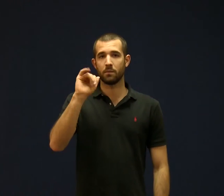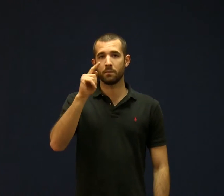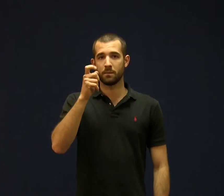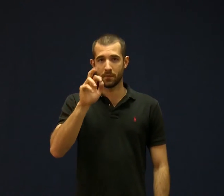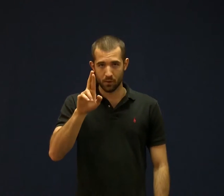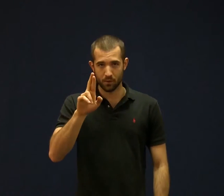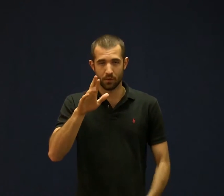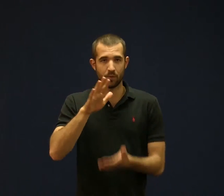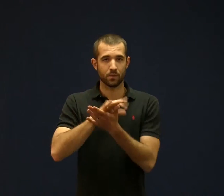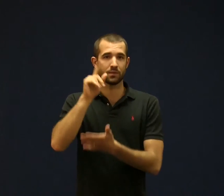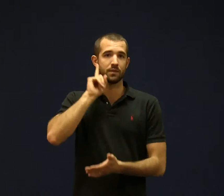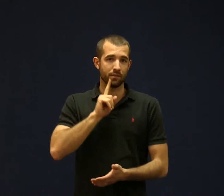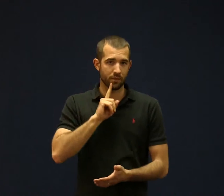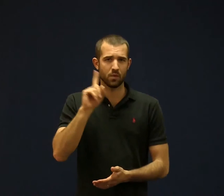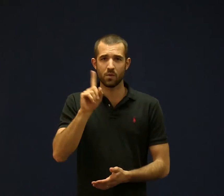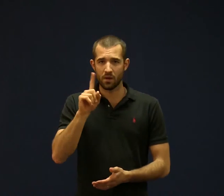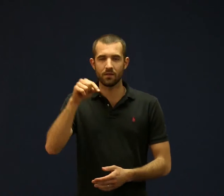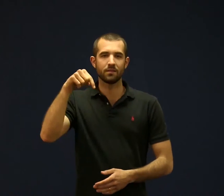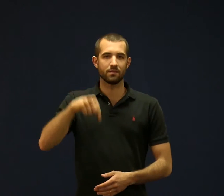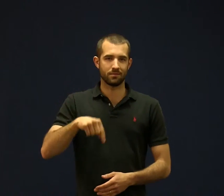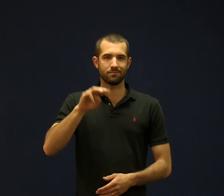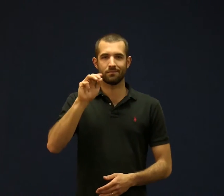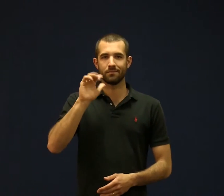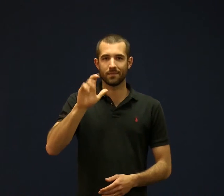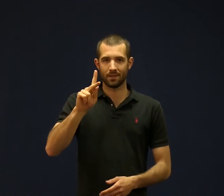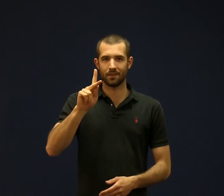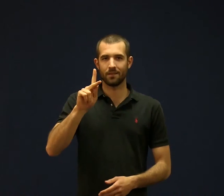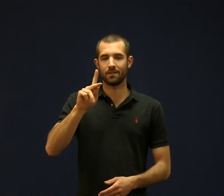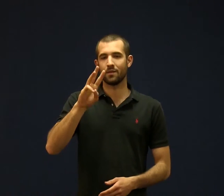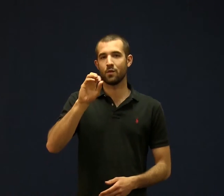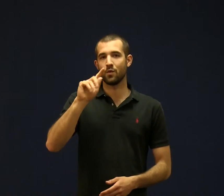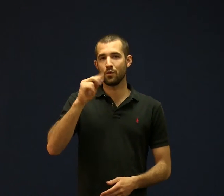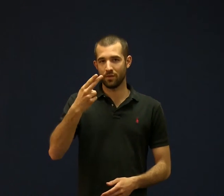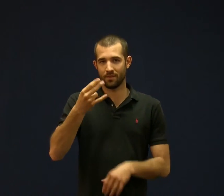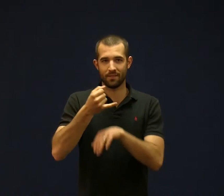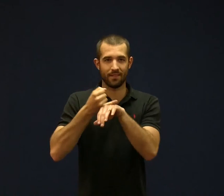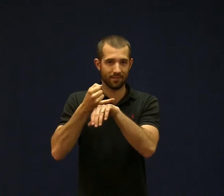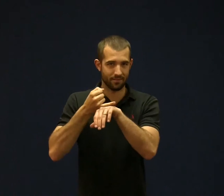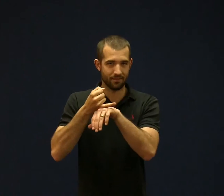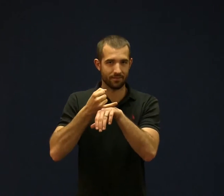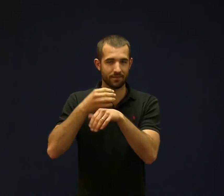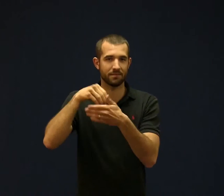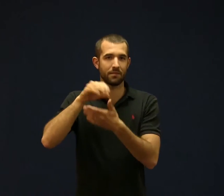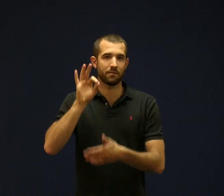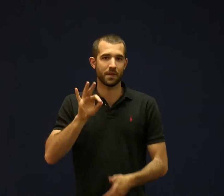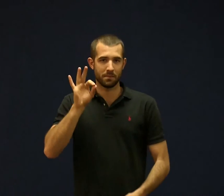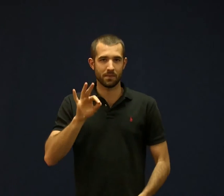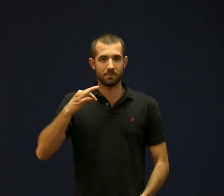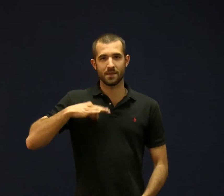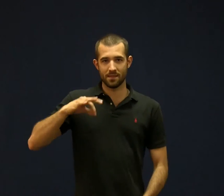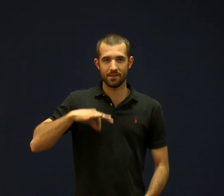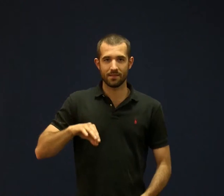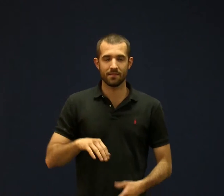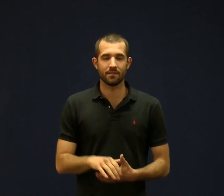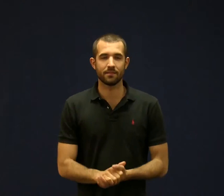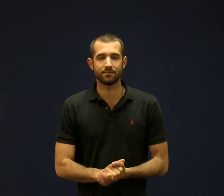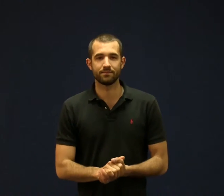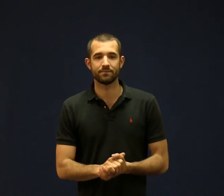Baxter School for the Deaf on Mackworth Island in Falmouth, Maine.